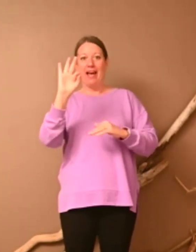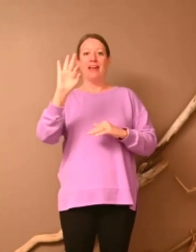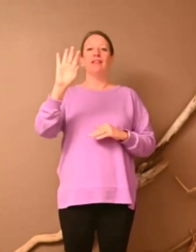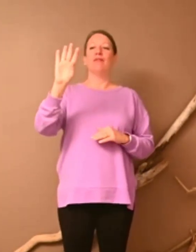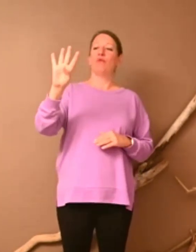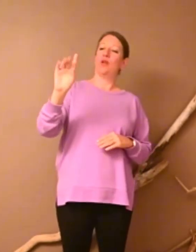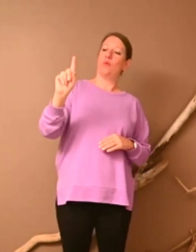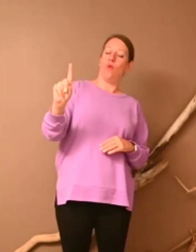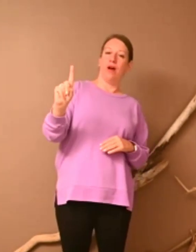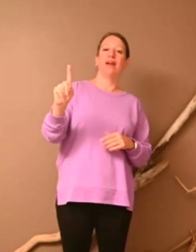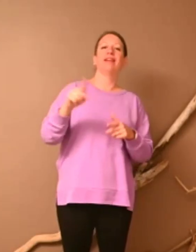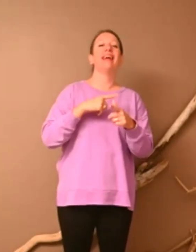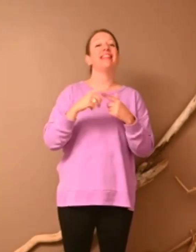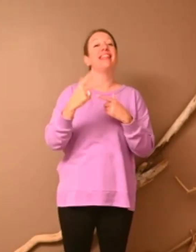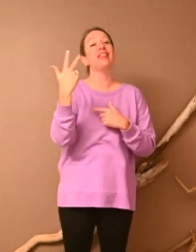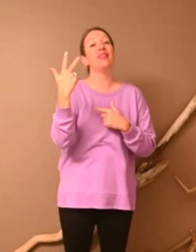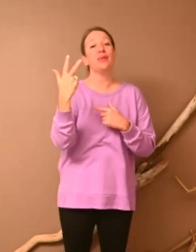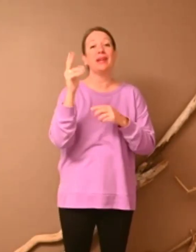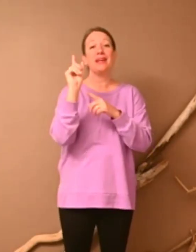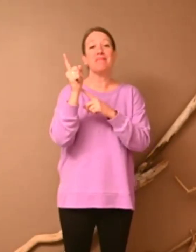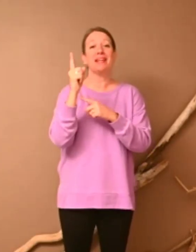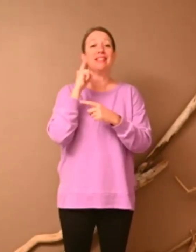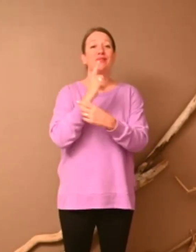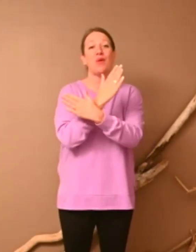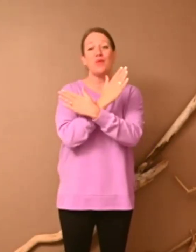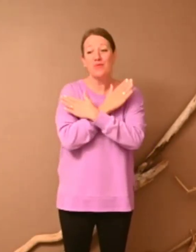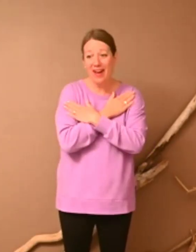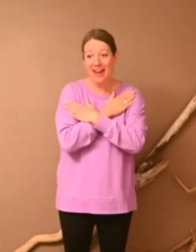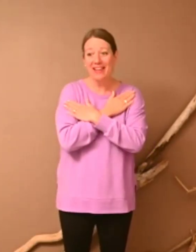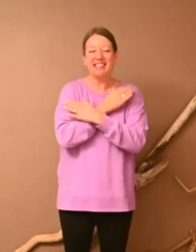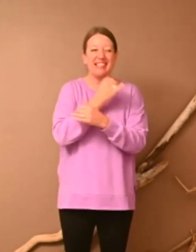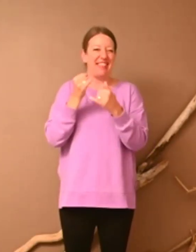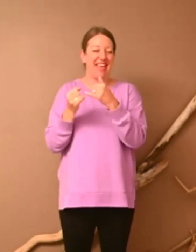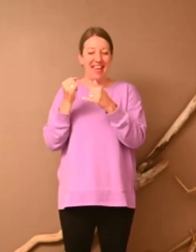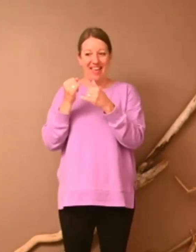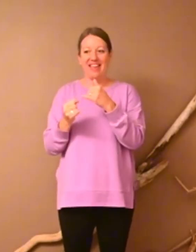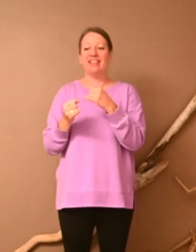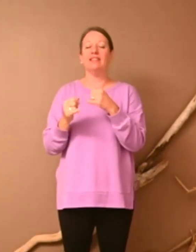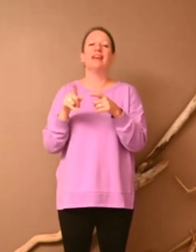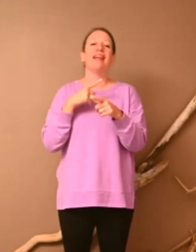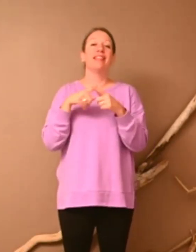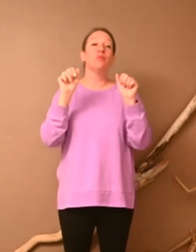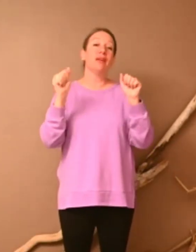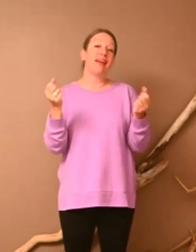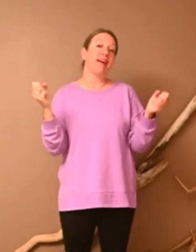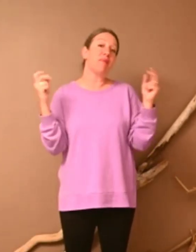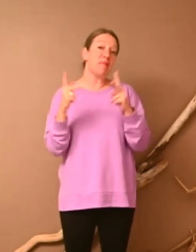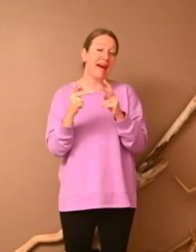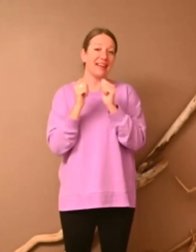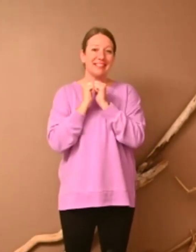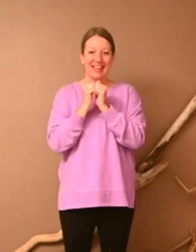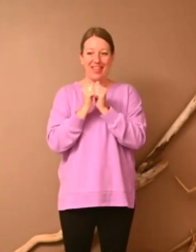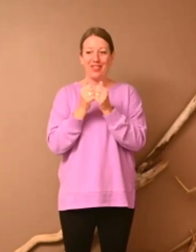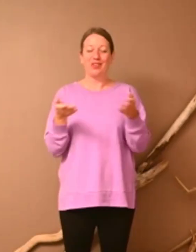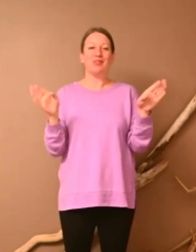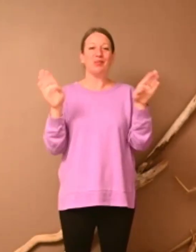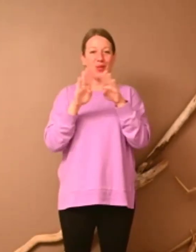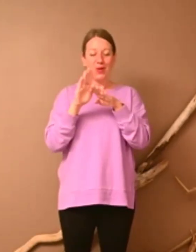I do try to keep practice within those time ramifications. And then at 9:41, it's a time of